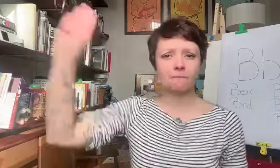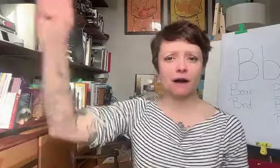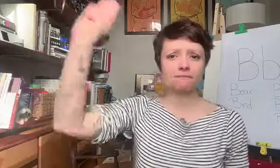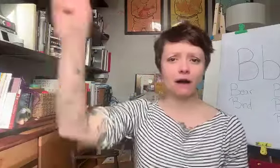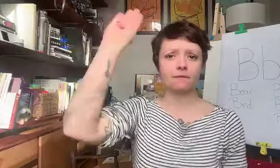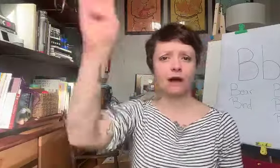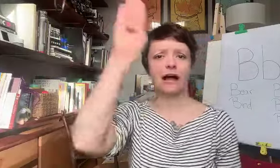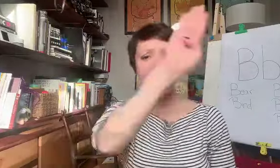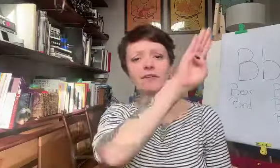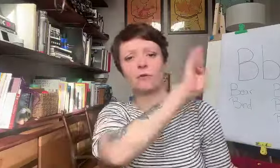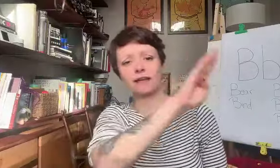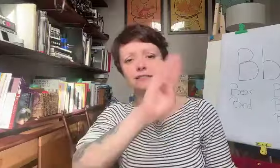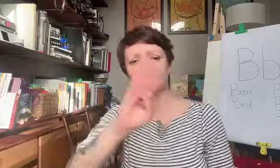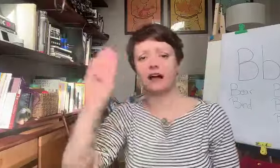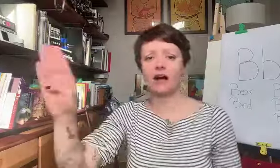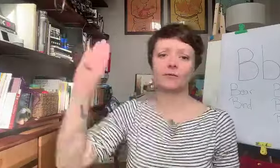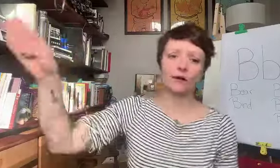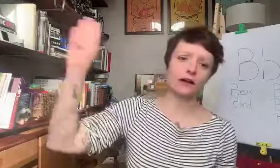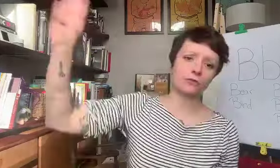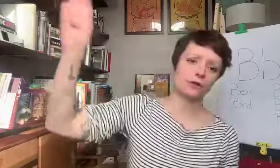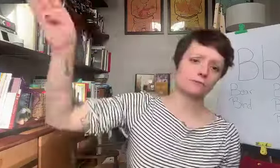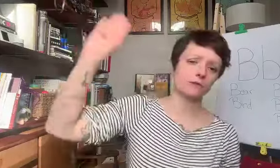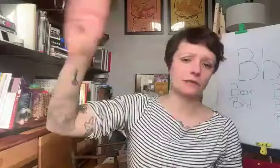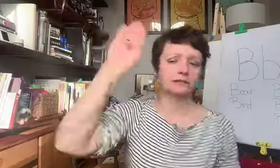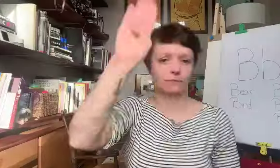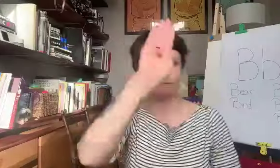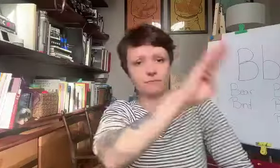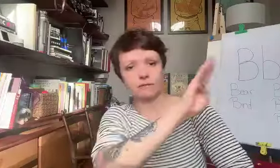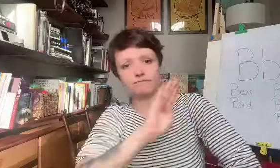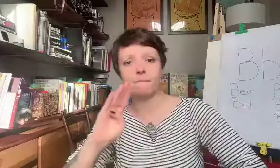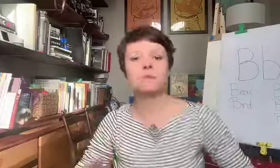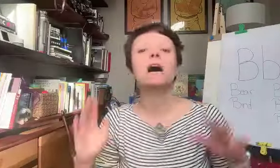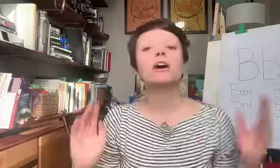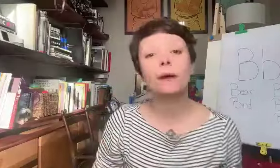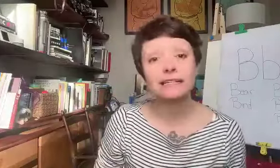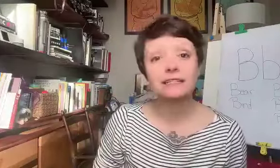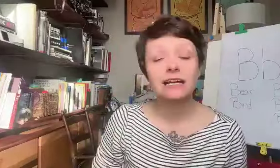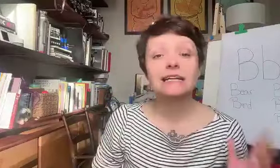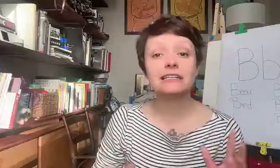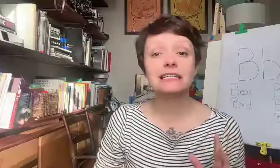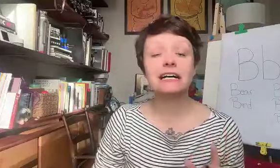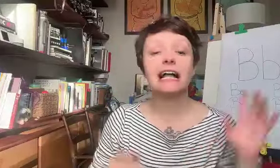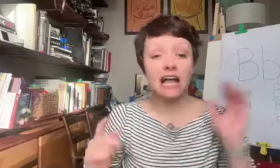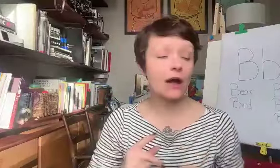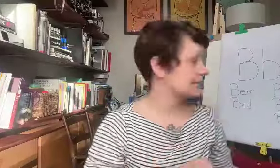B, b, b. Everyone still on the rug throws up their B's. B, b, b, b. Great. Now, here's the deal. If I was